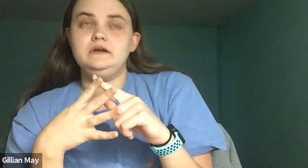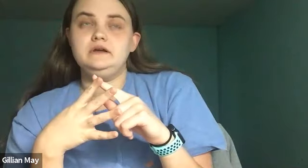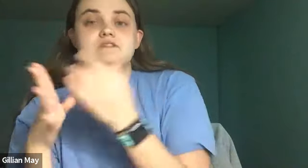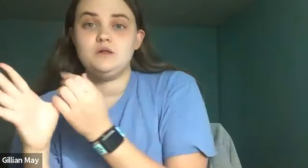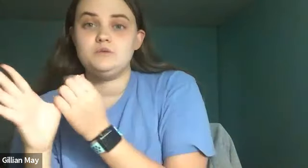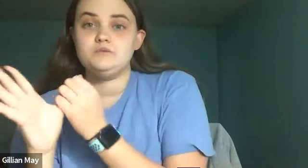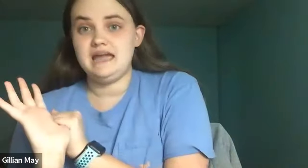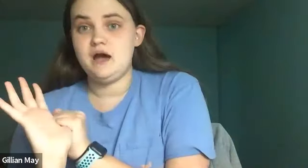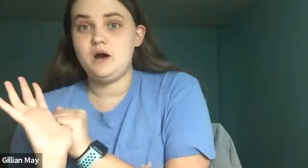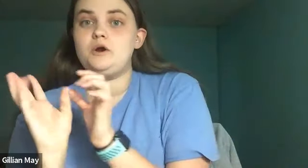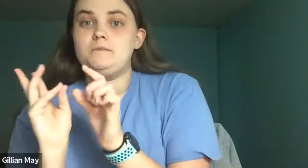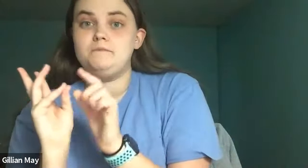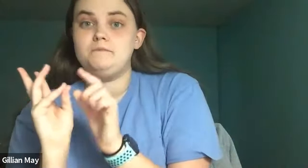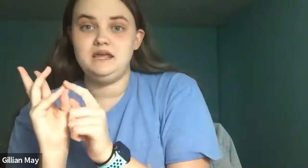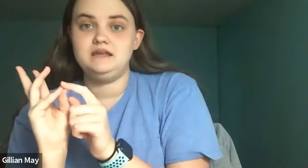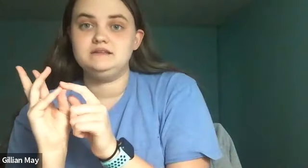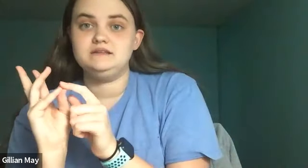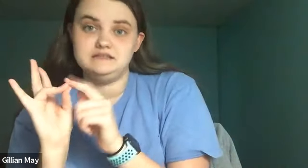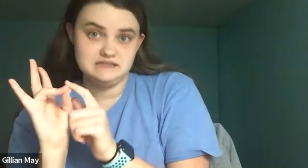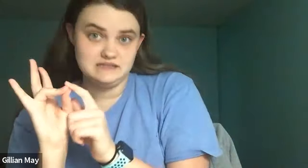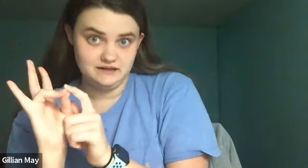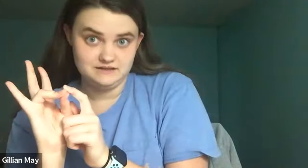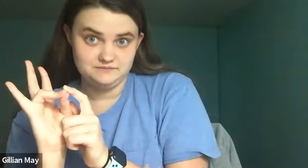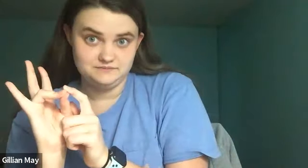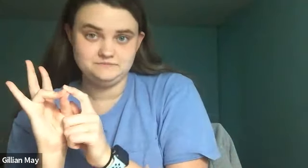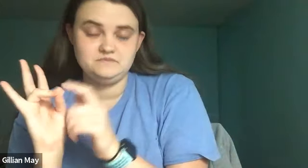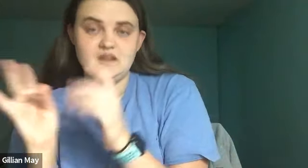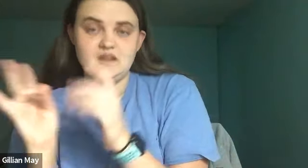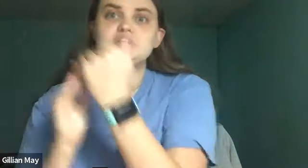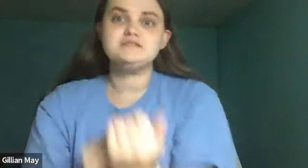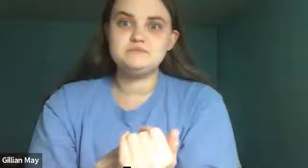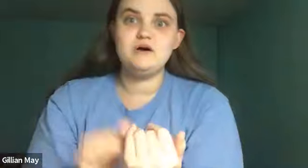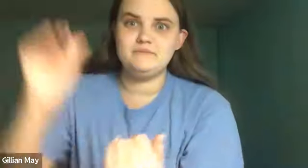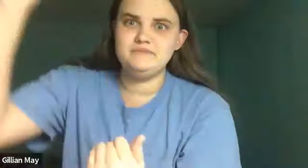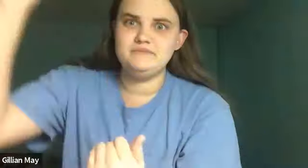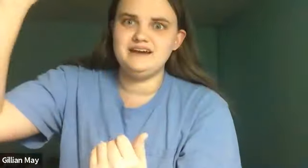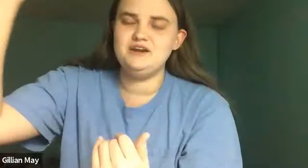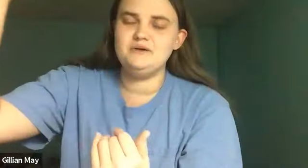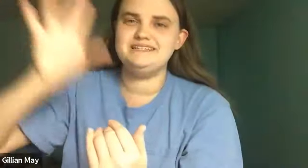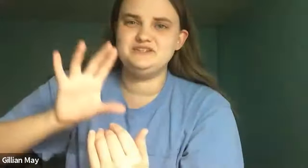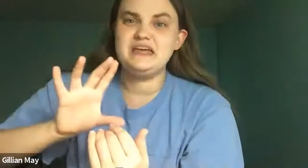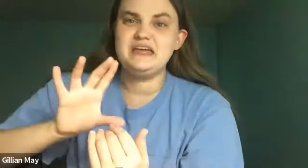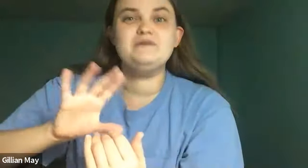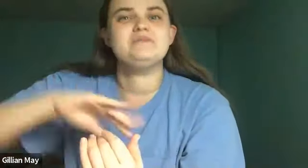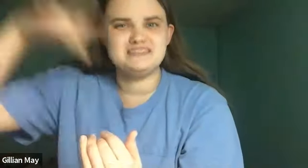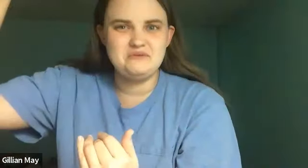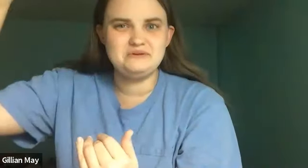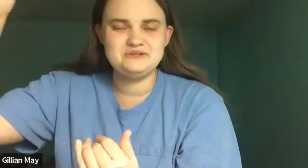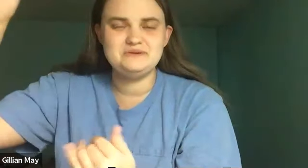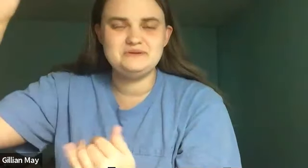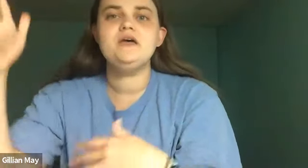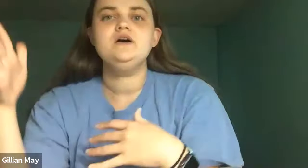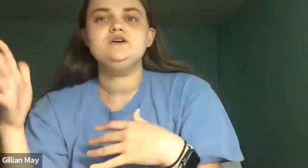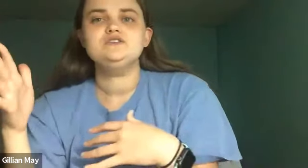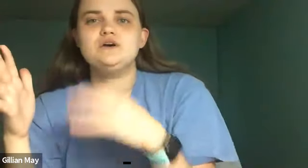and then the small ones like hour, minute, and second. And we'll start small and big. I know I didn't do that in order, but that's how we'll do it.